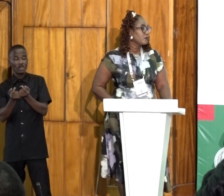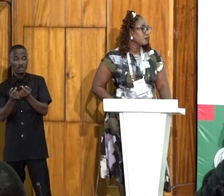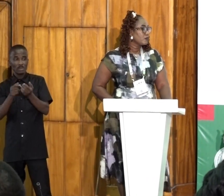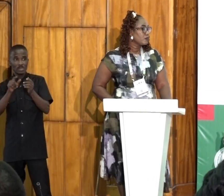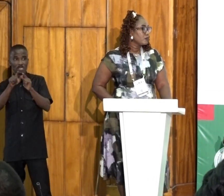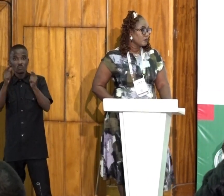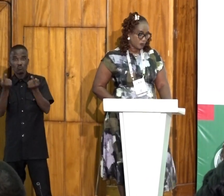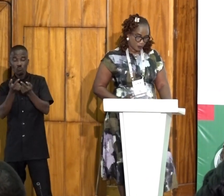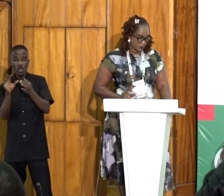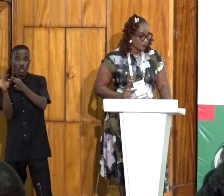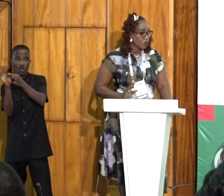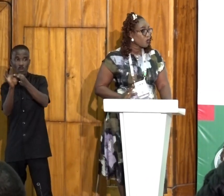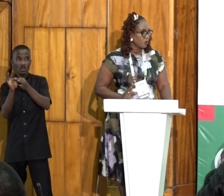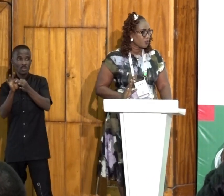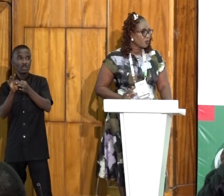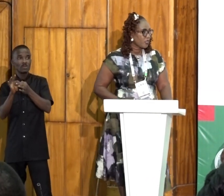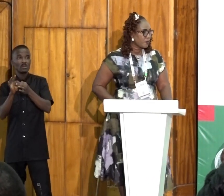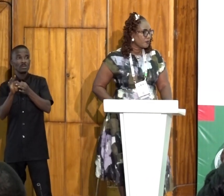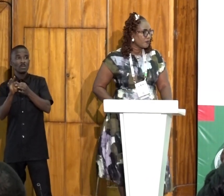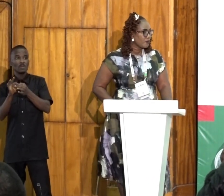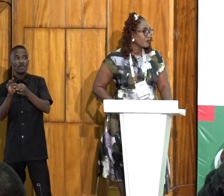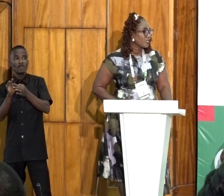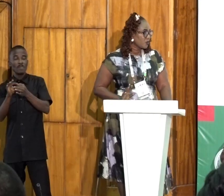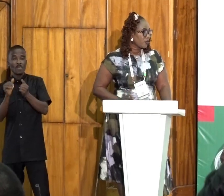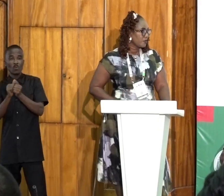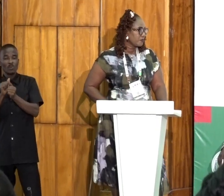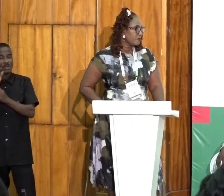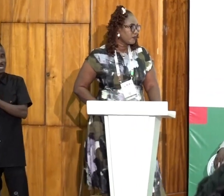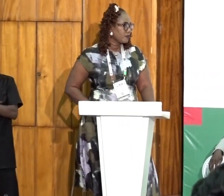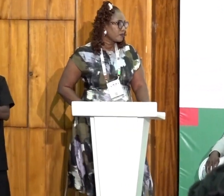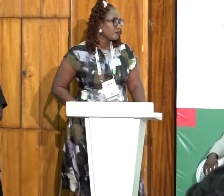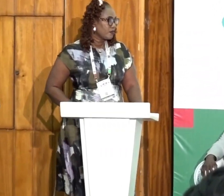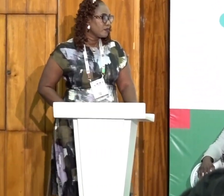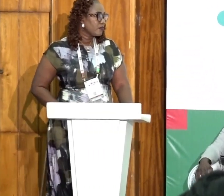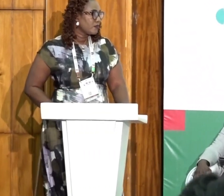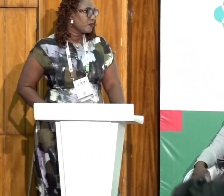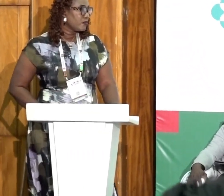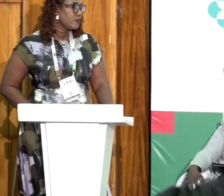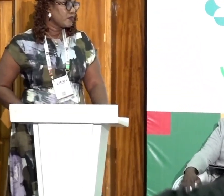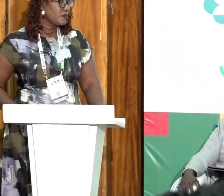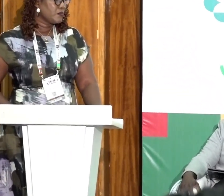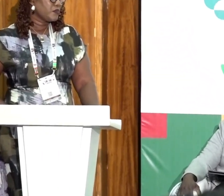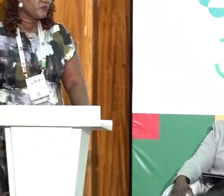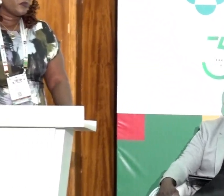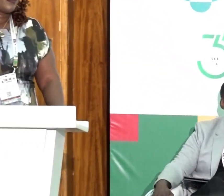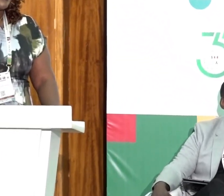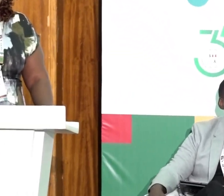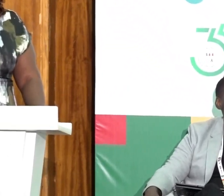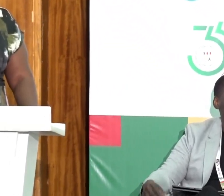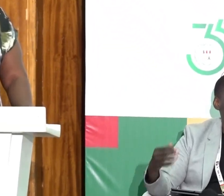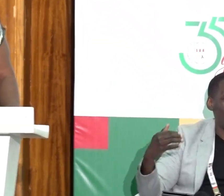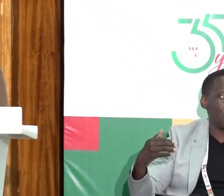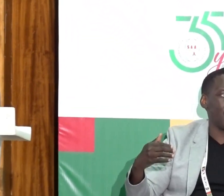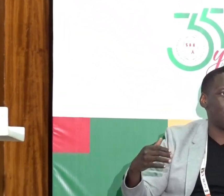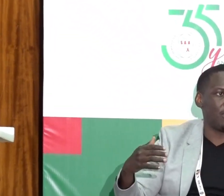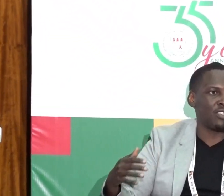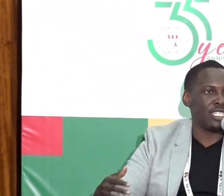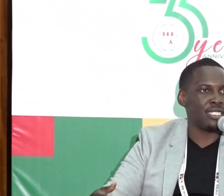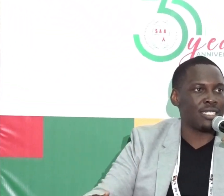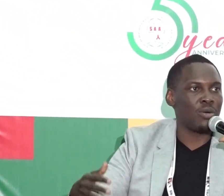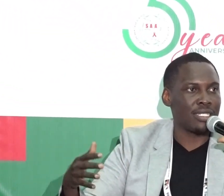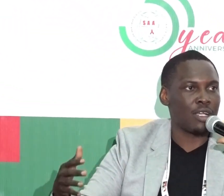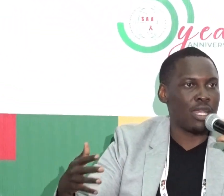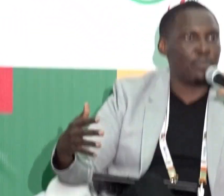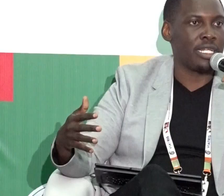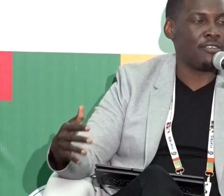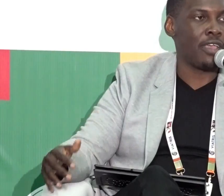a collaboration that is led by the government. So the idea and all the things that we have put in for this